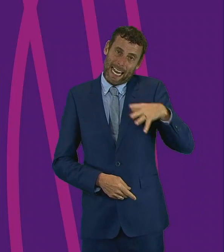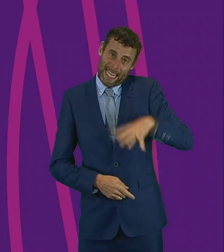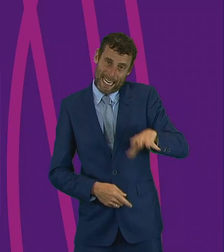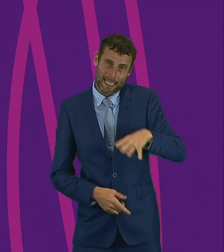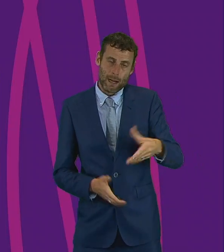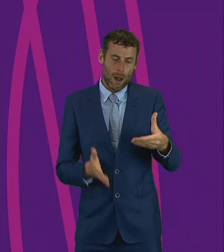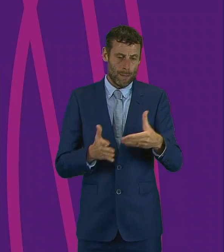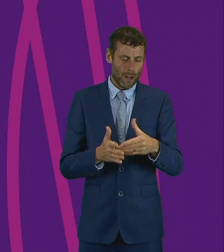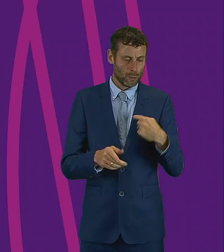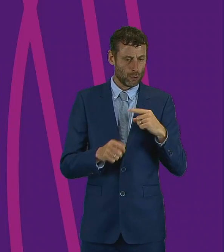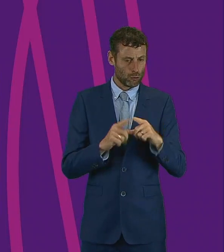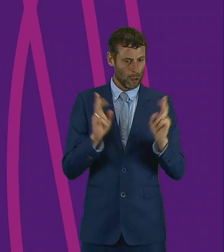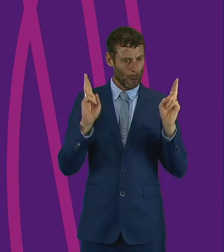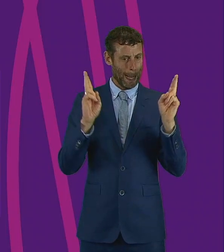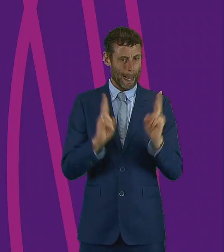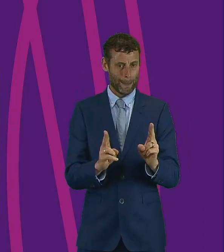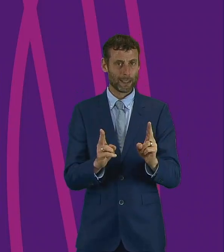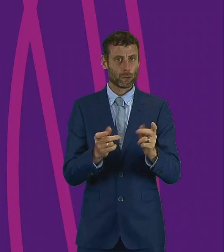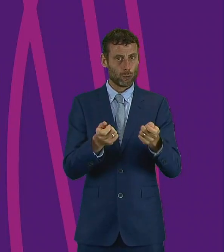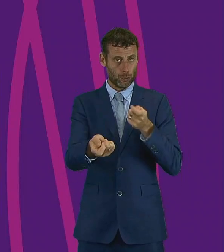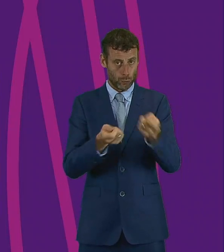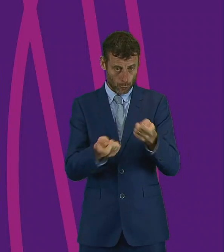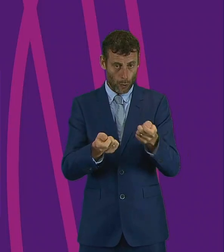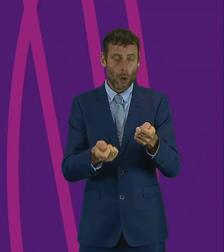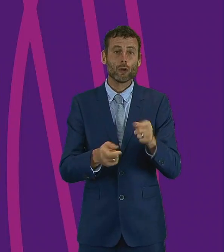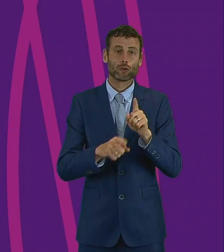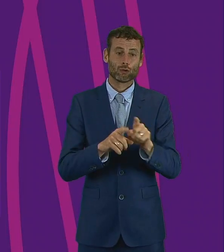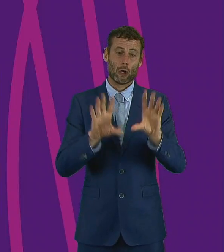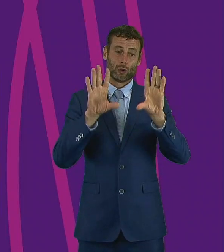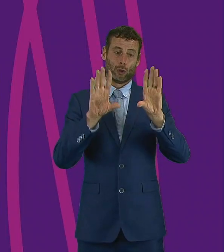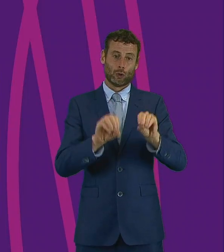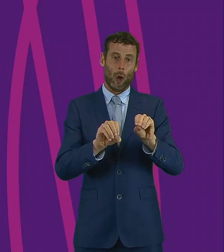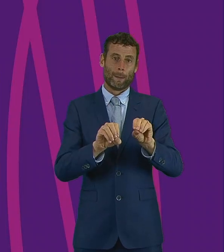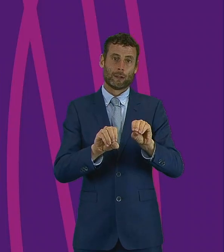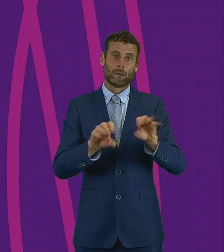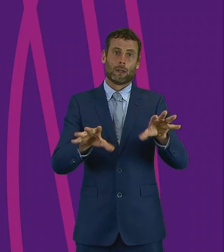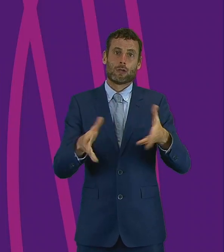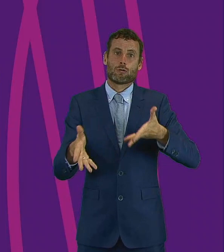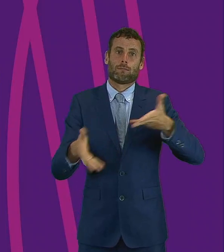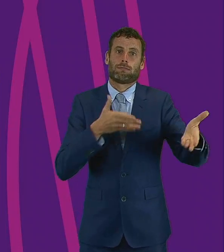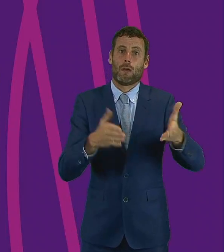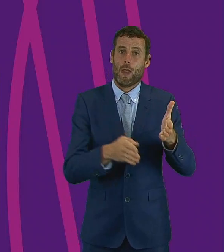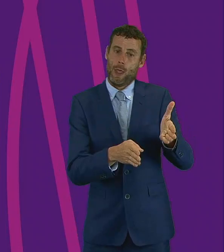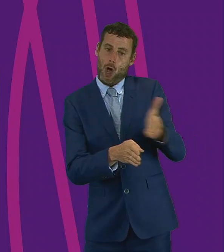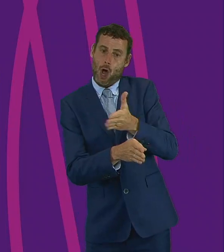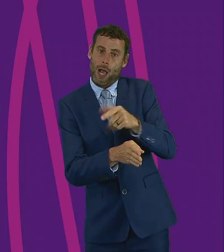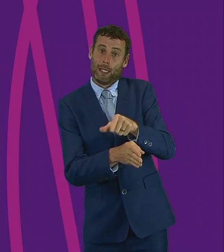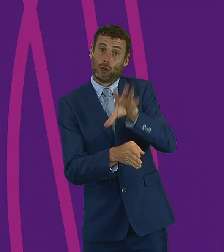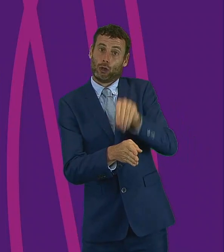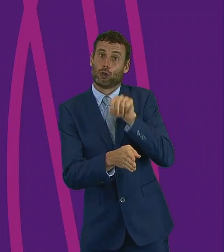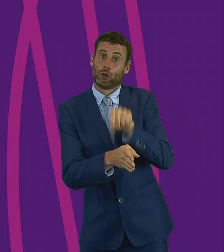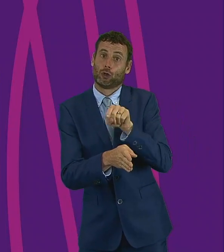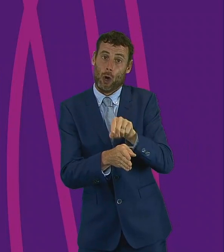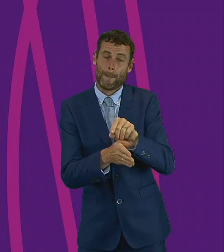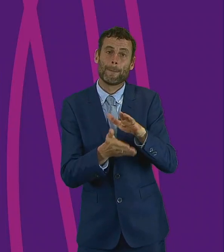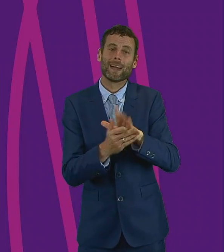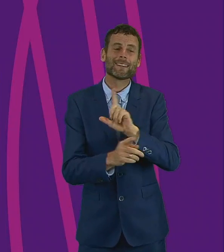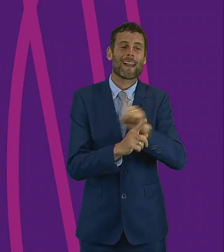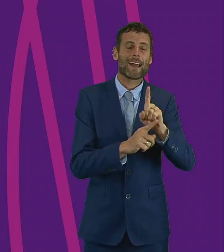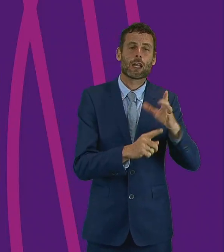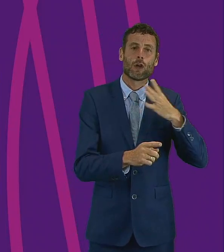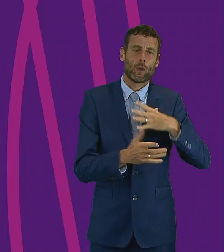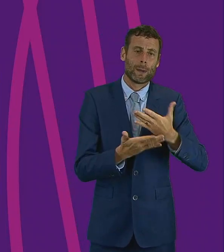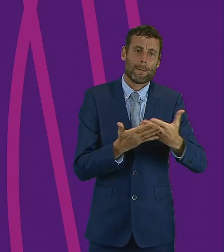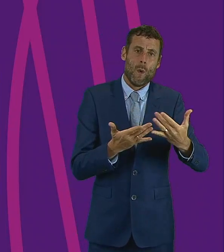will allow spread to be contained at an early stage without the need for further measures later. They apply only in these 3